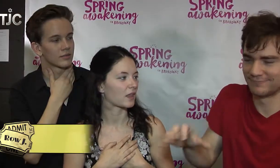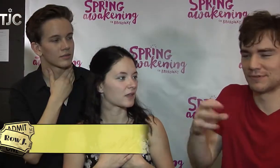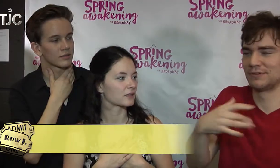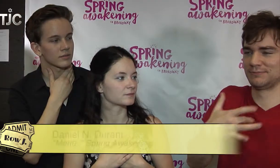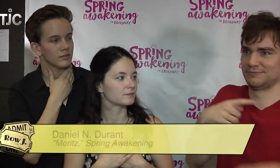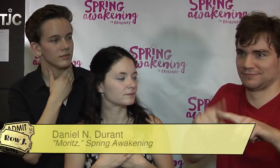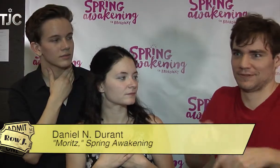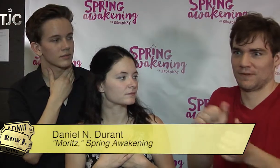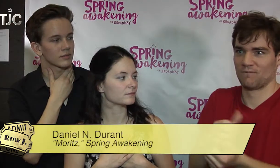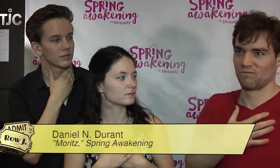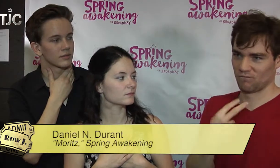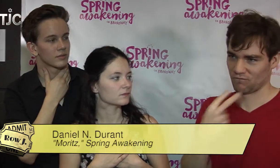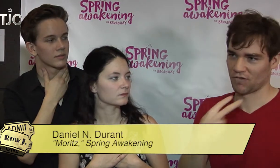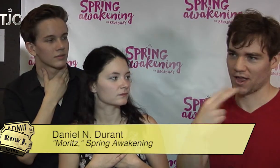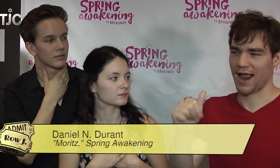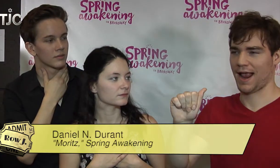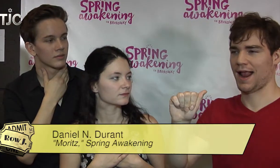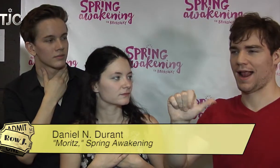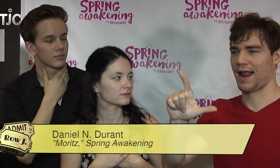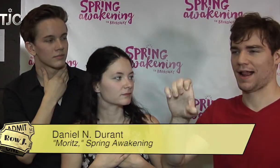don't hear anything at all. So